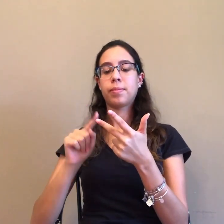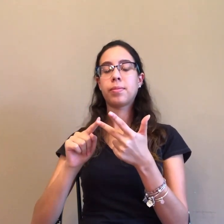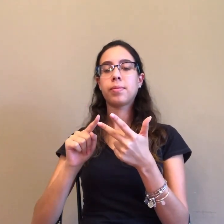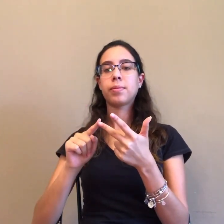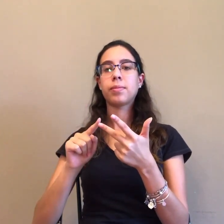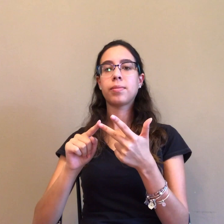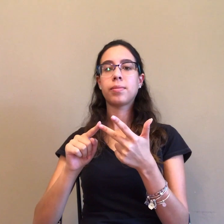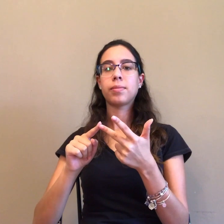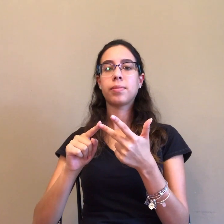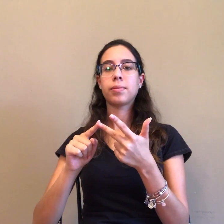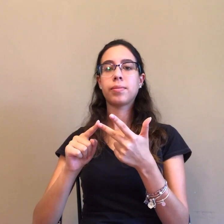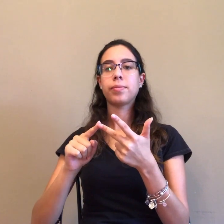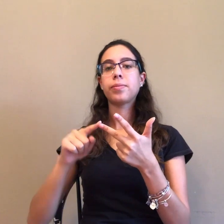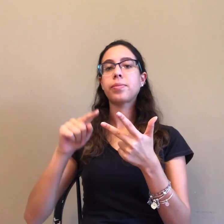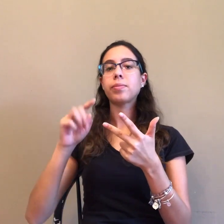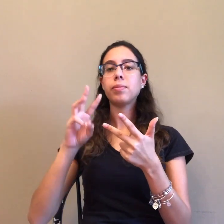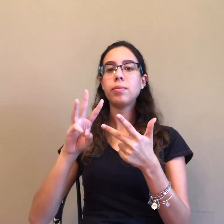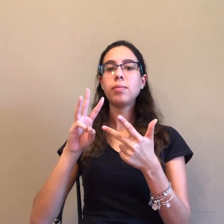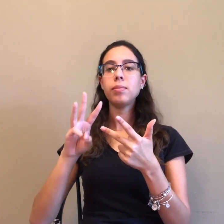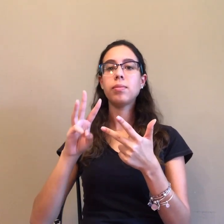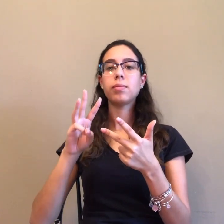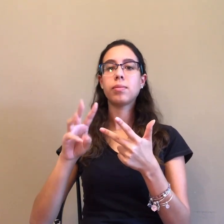And the third is